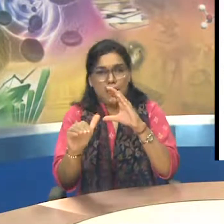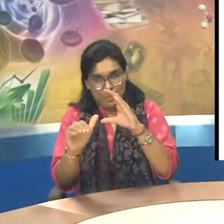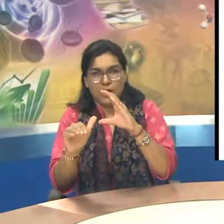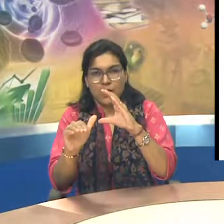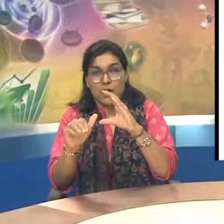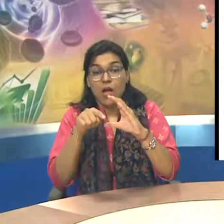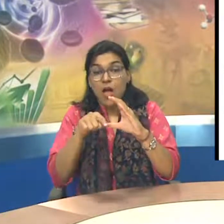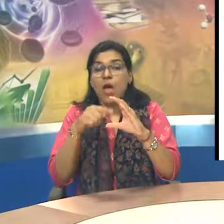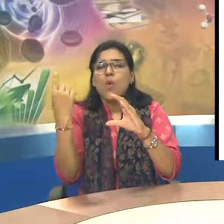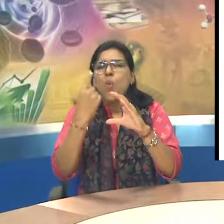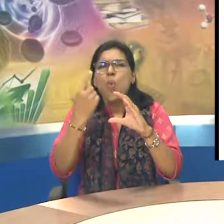fifth email.